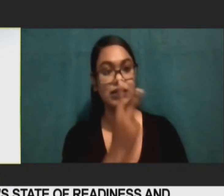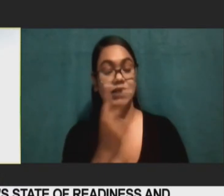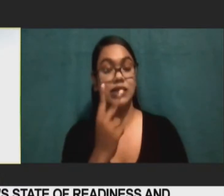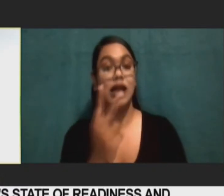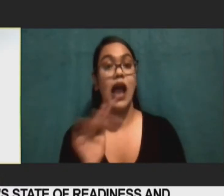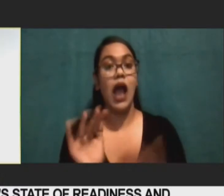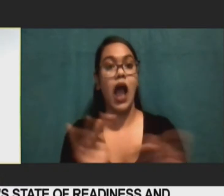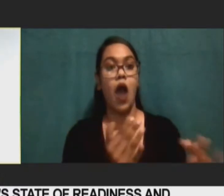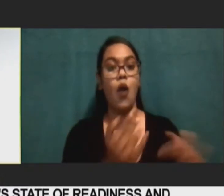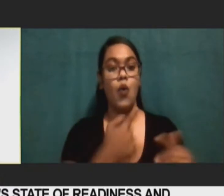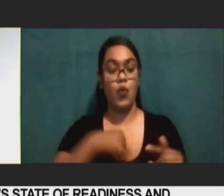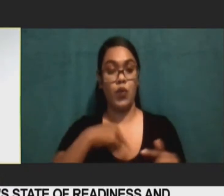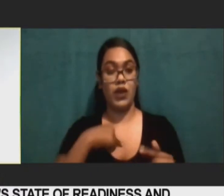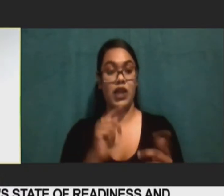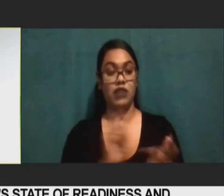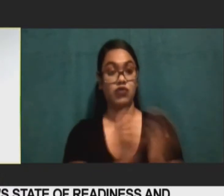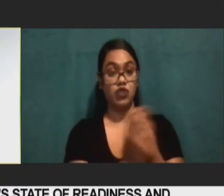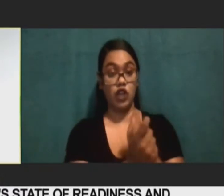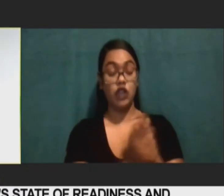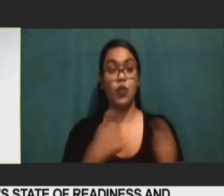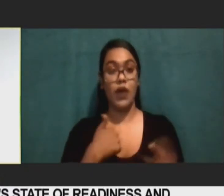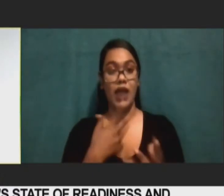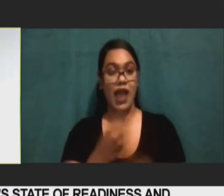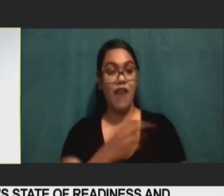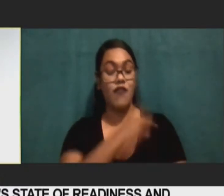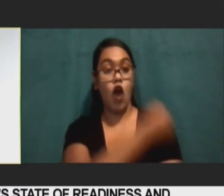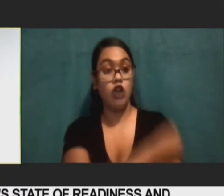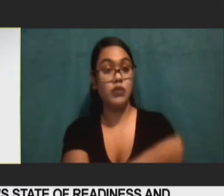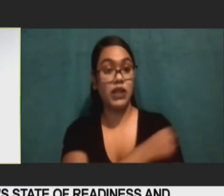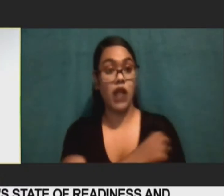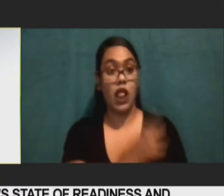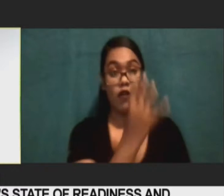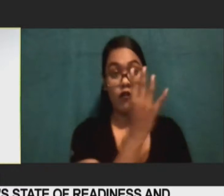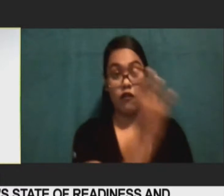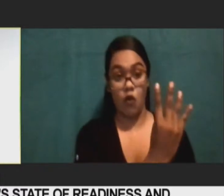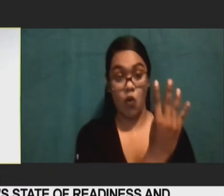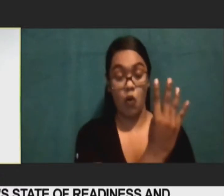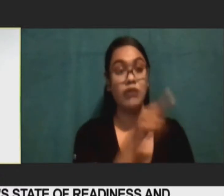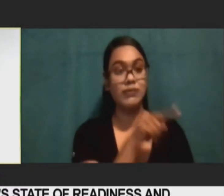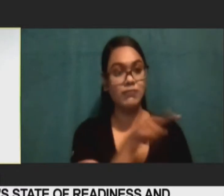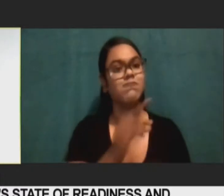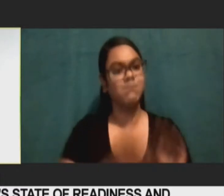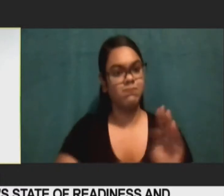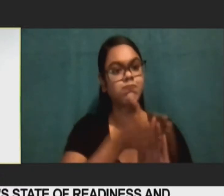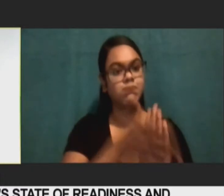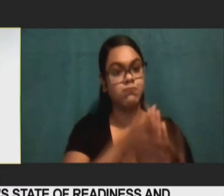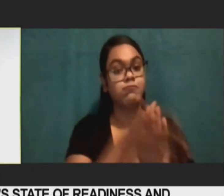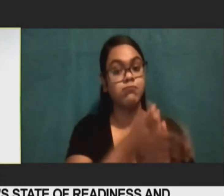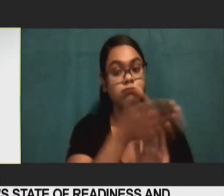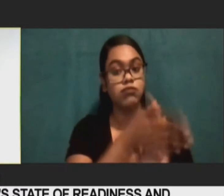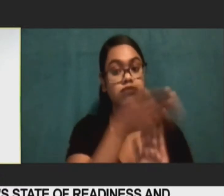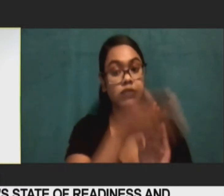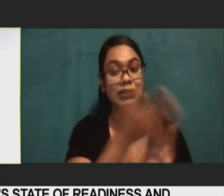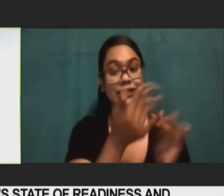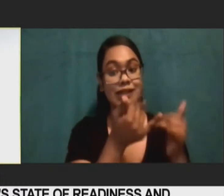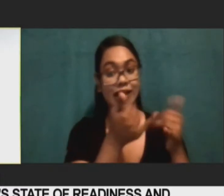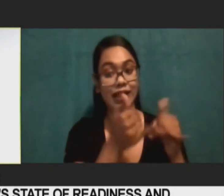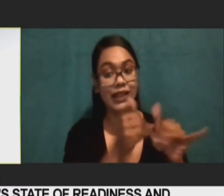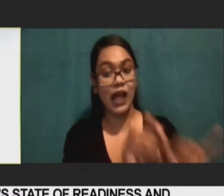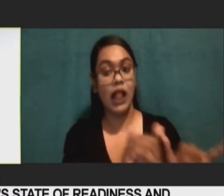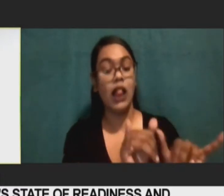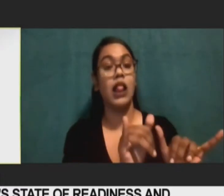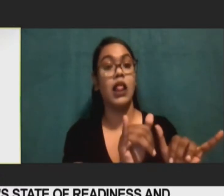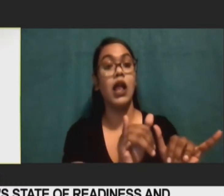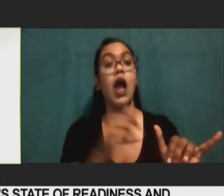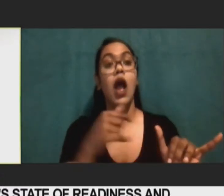academic hospitals. Charlotte, we're happy that it is functional, even though not to an extent that we desire due to the